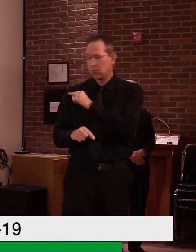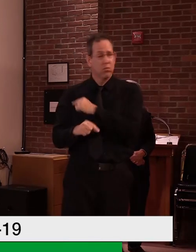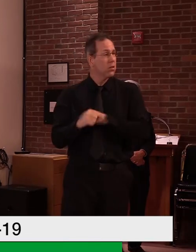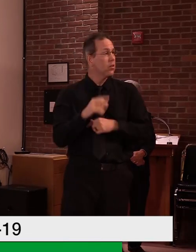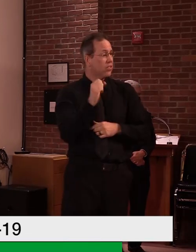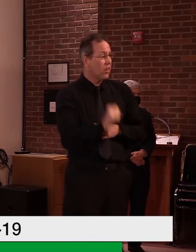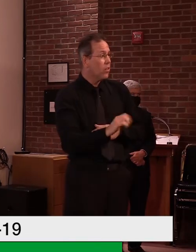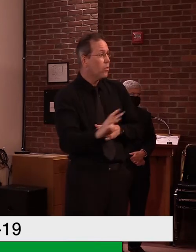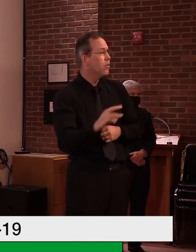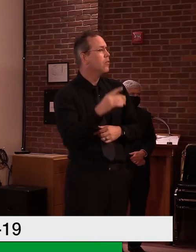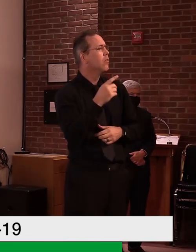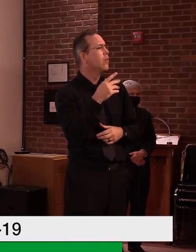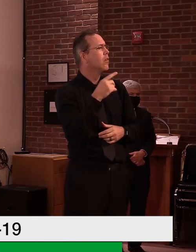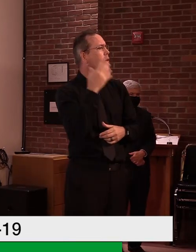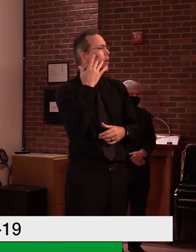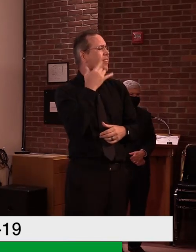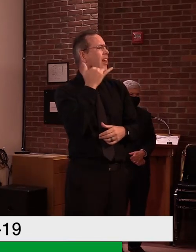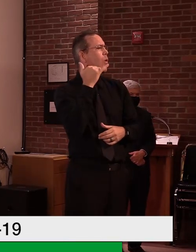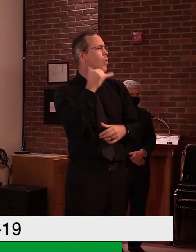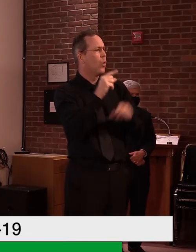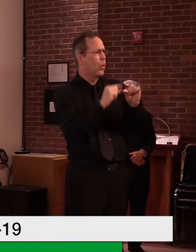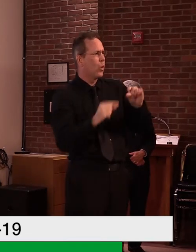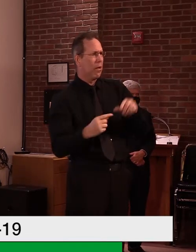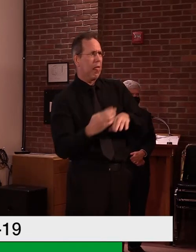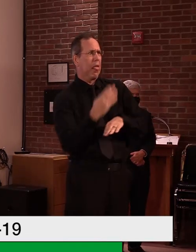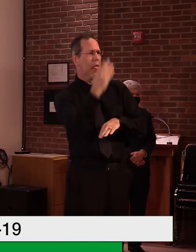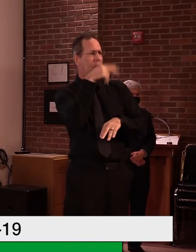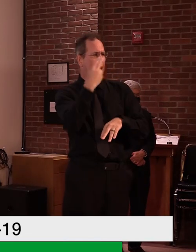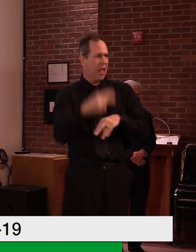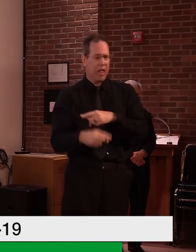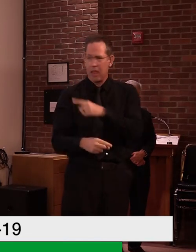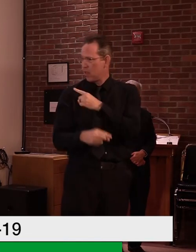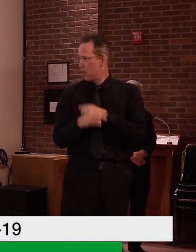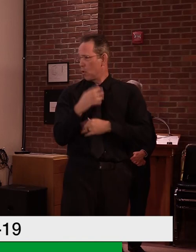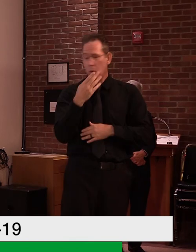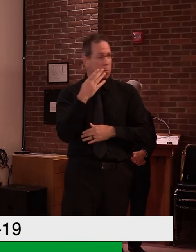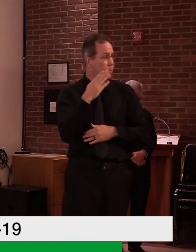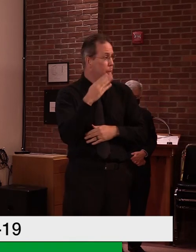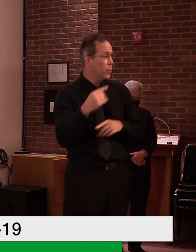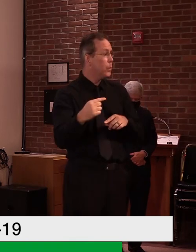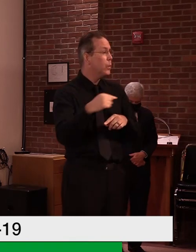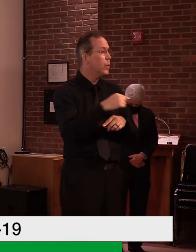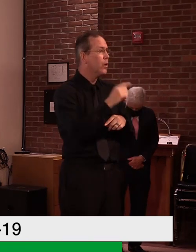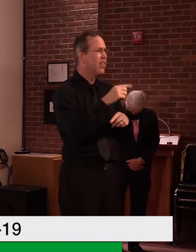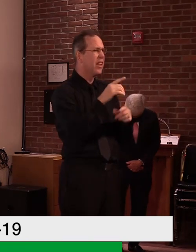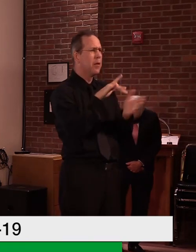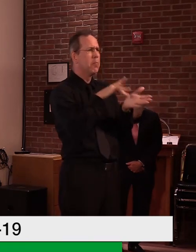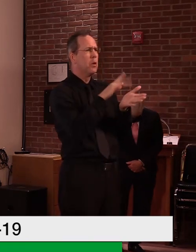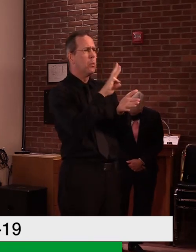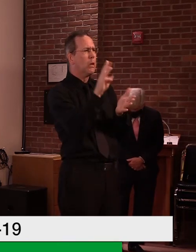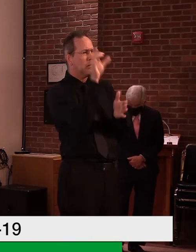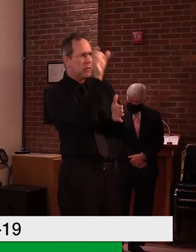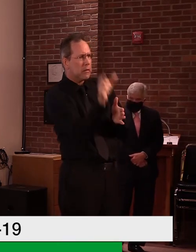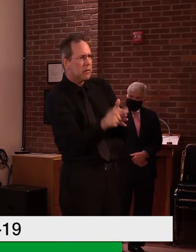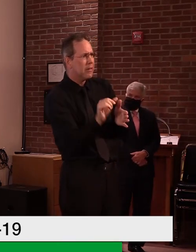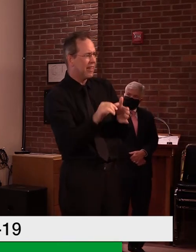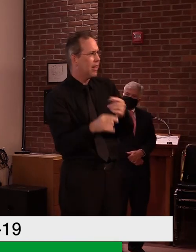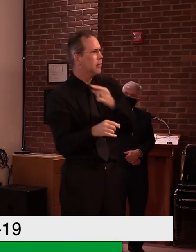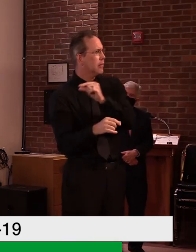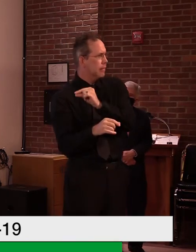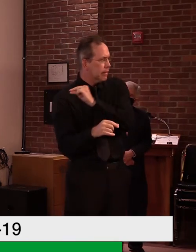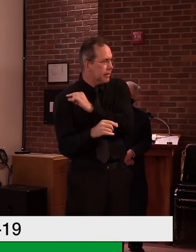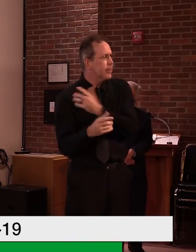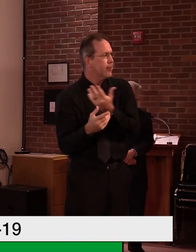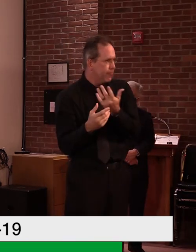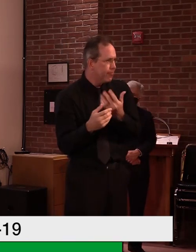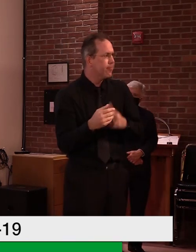we continue to see increased case counts in the Midwest as well. Further across our country as a whole, our 7-day rolling